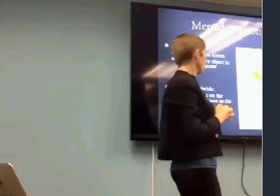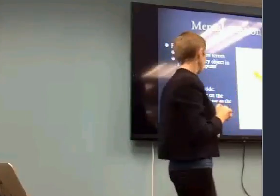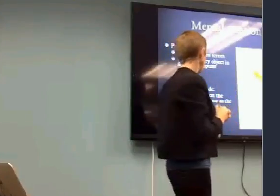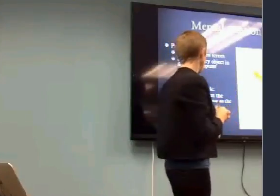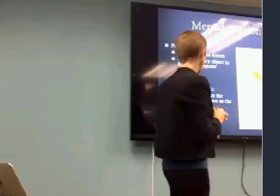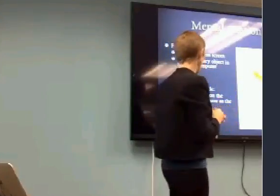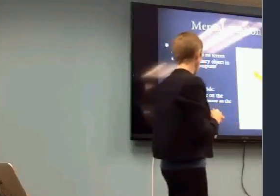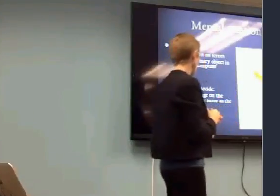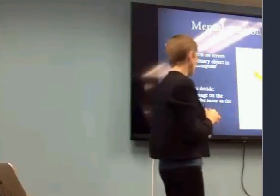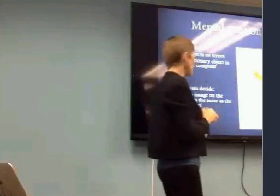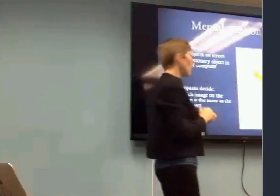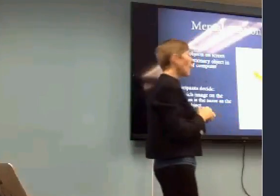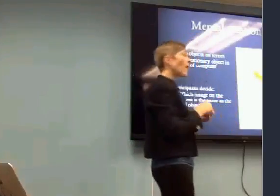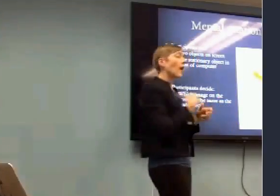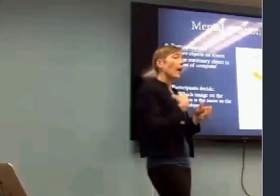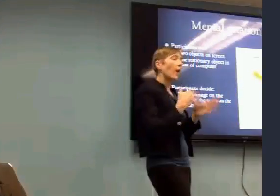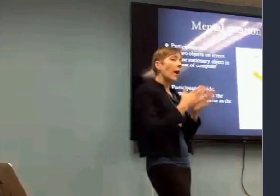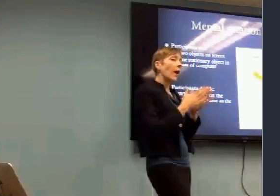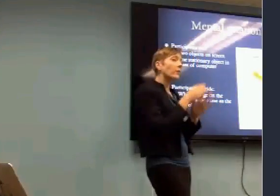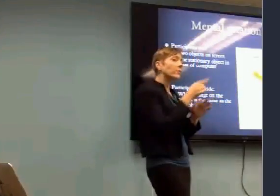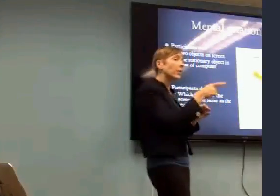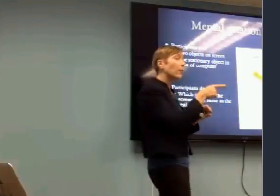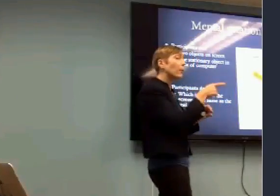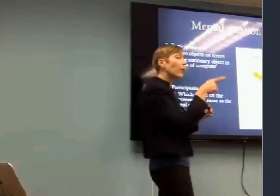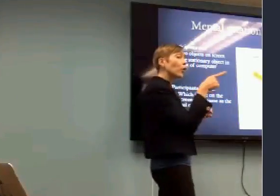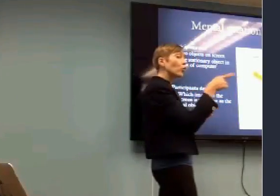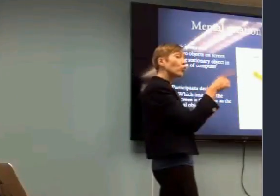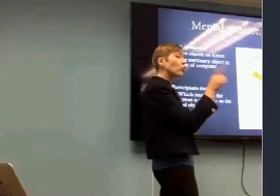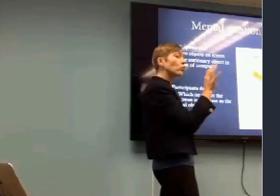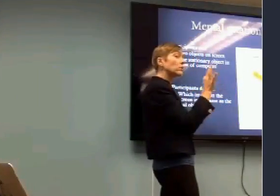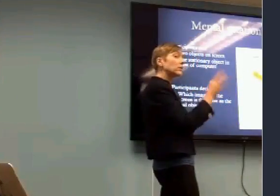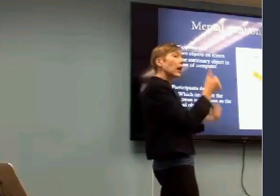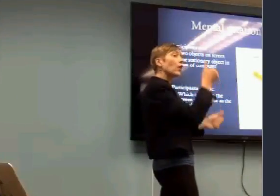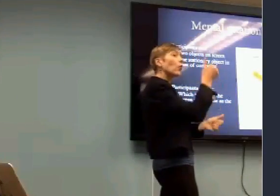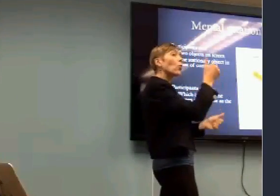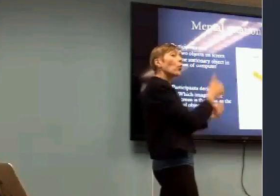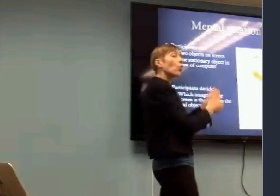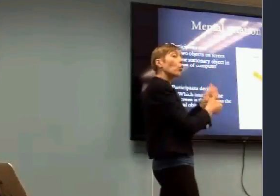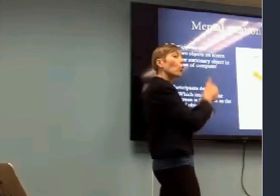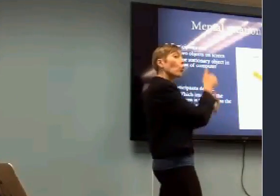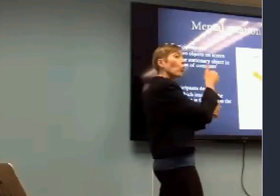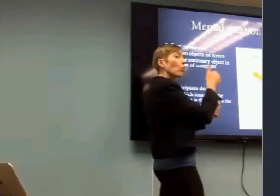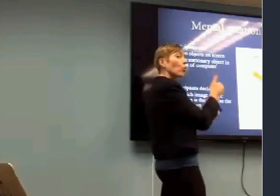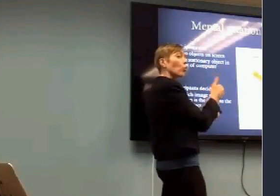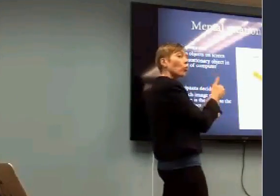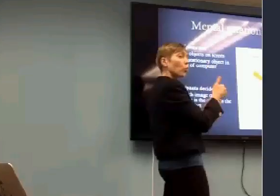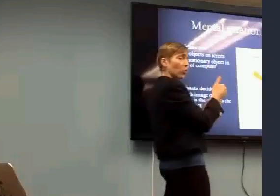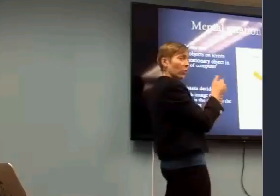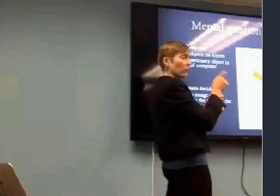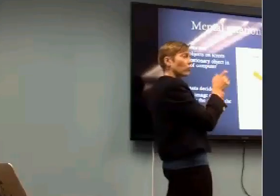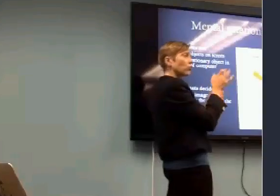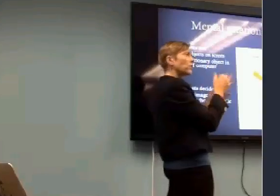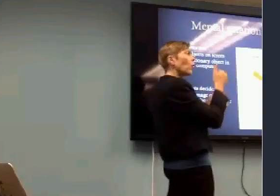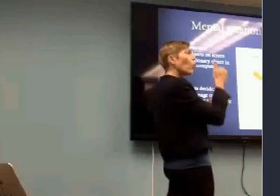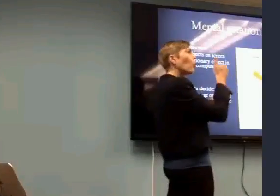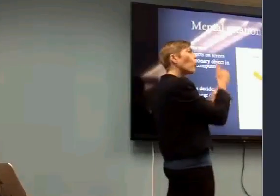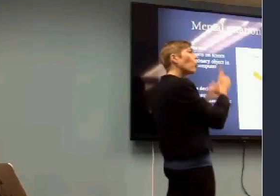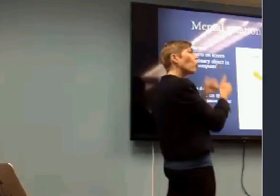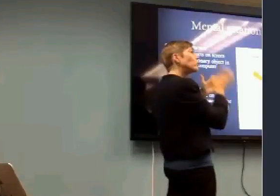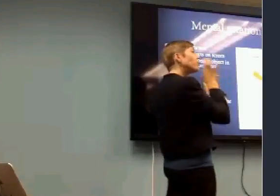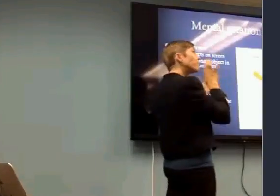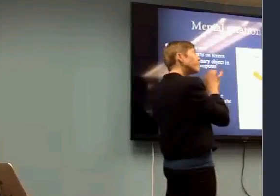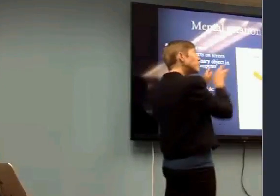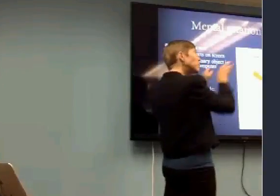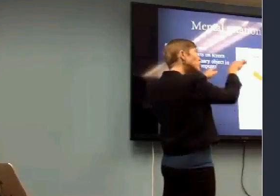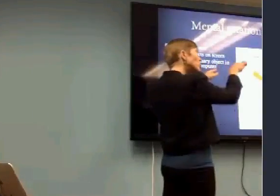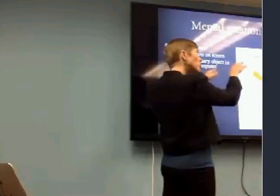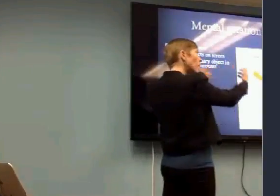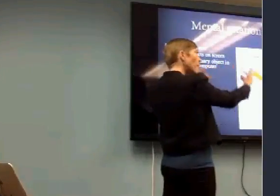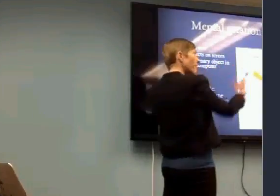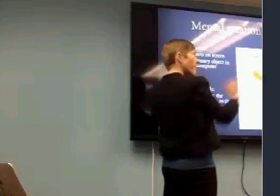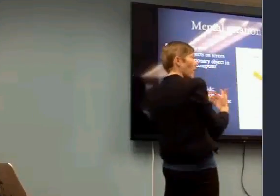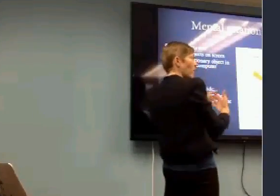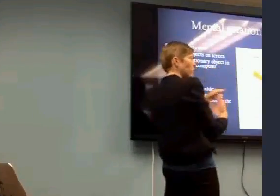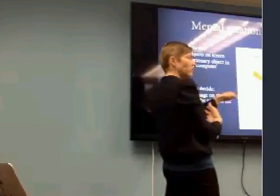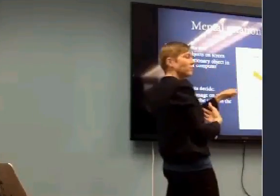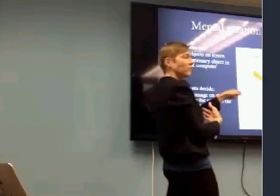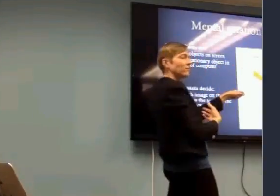participant two objects, and the two objects on the top, the child or the person has